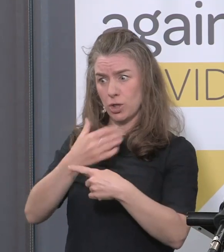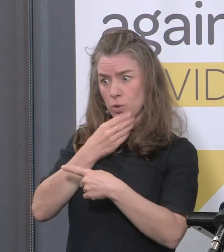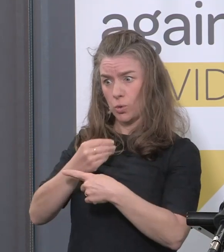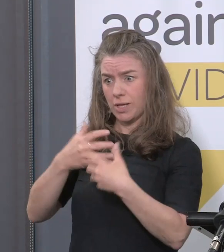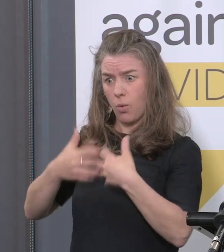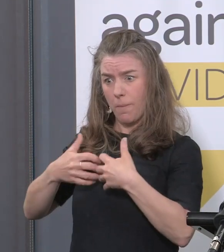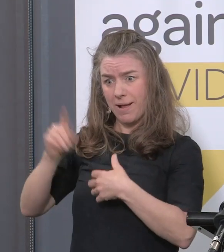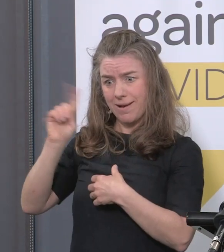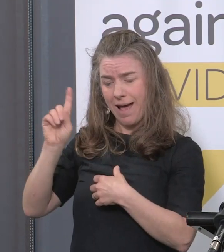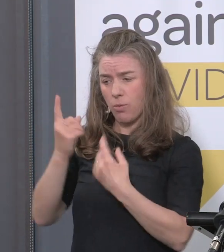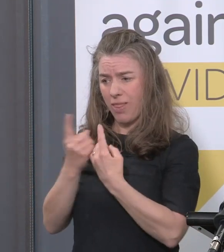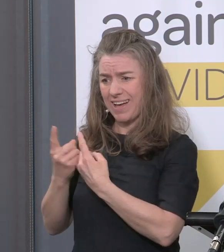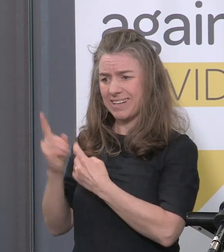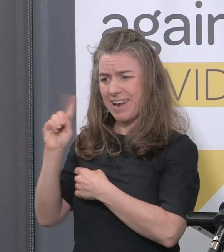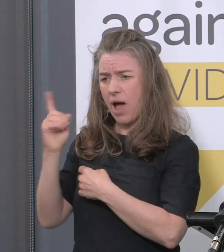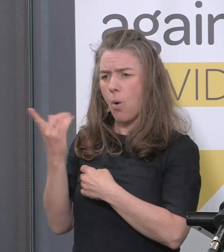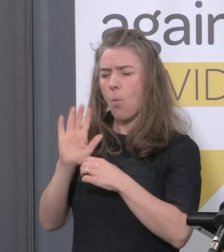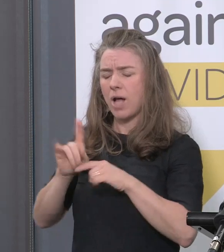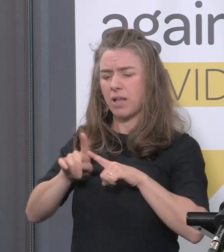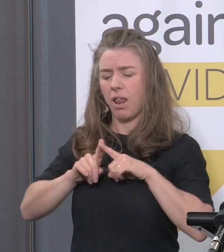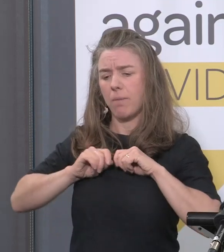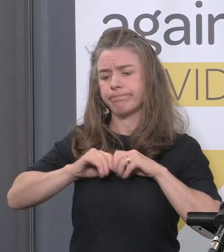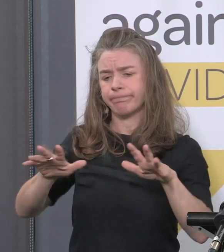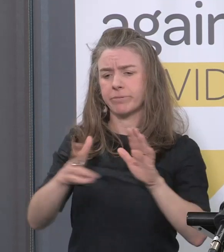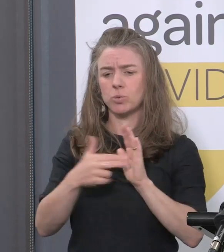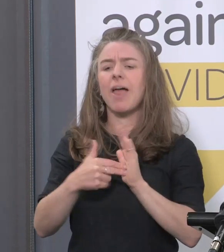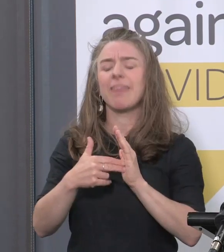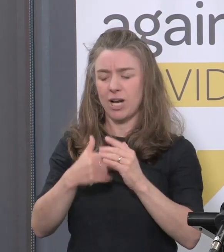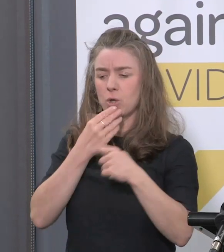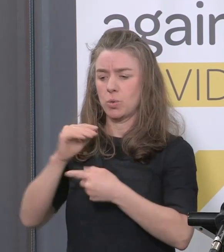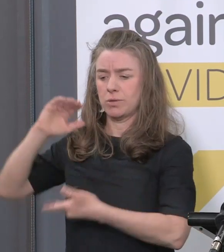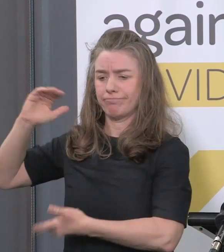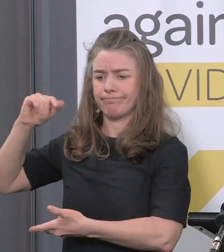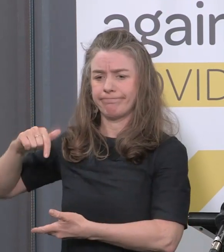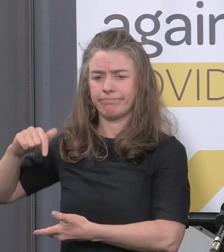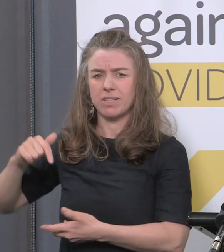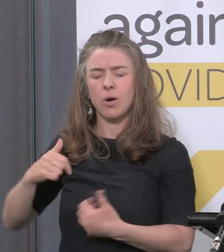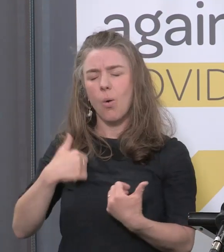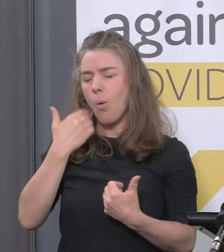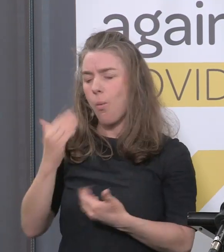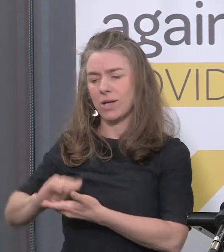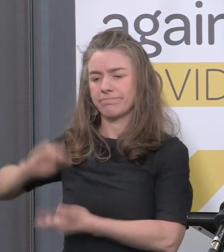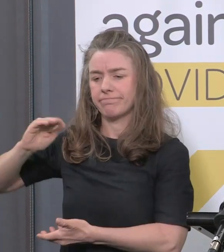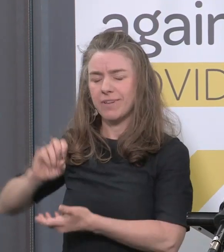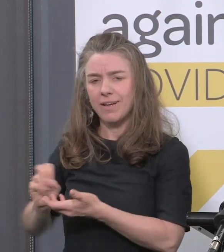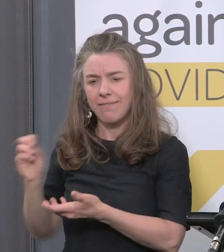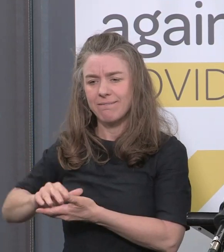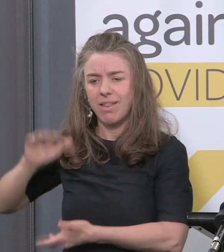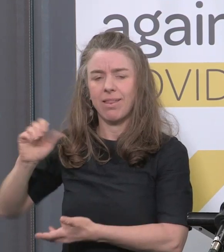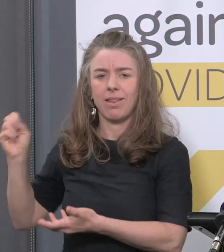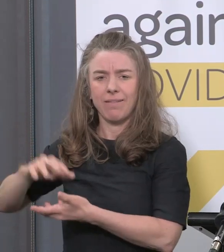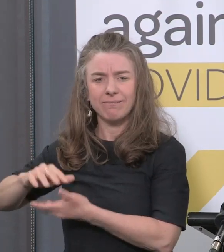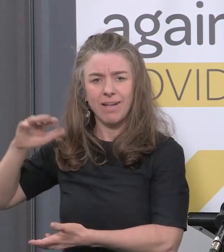now, or is it up until there is a pandemic in New Zealand that we start getting through those supplies? So we're constantly replenishing it. For example, we have our